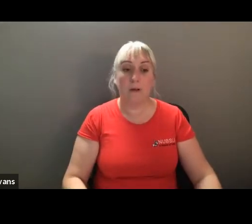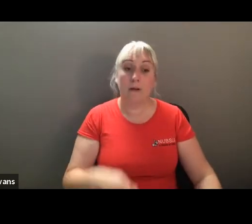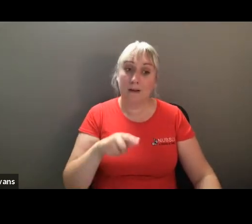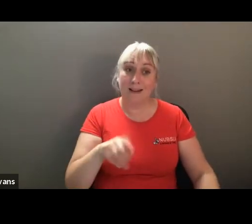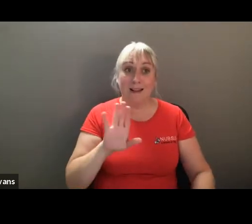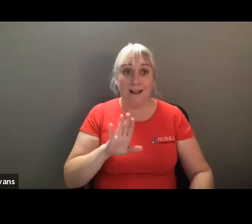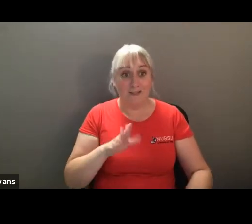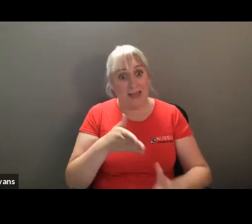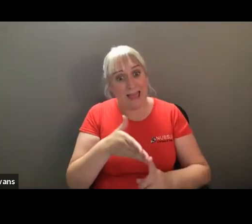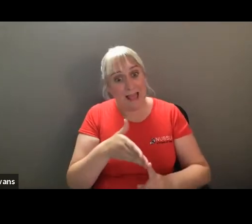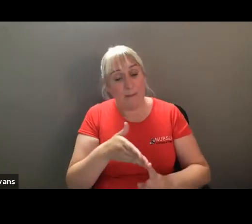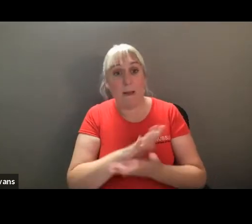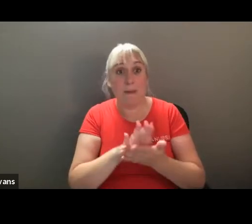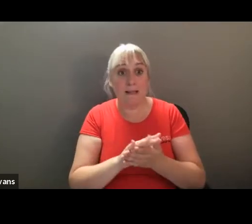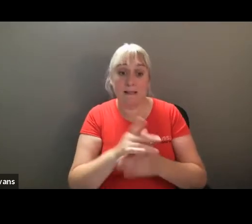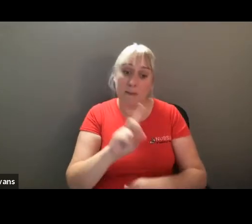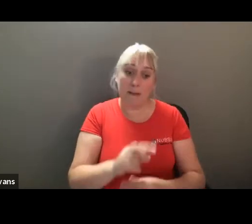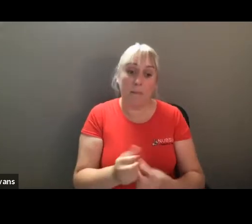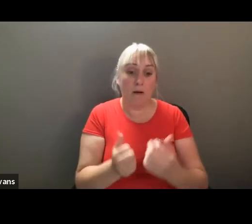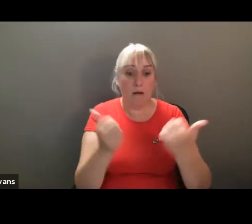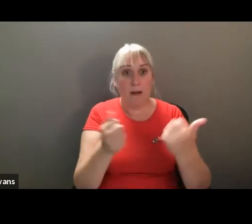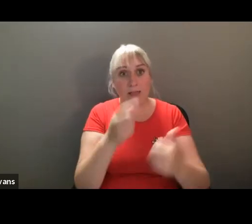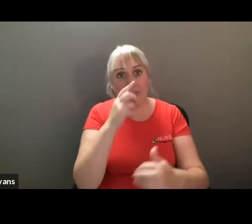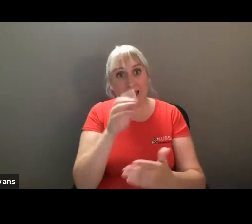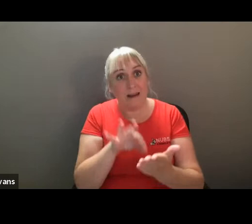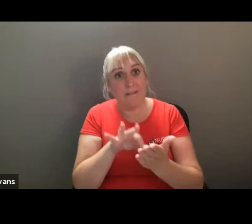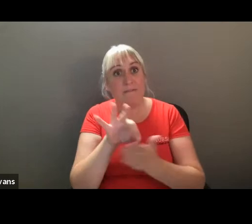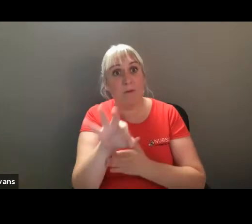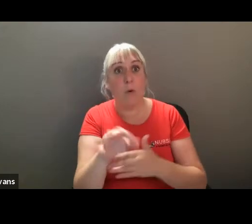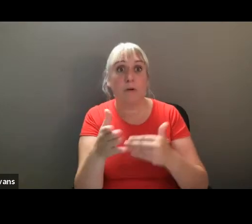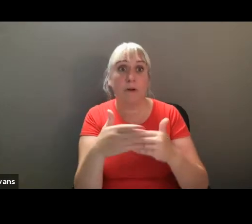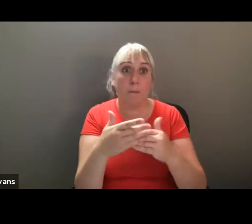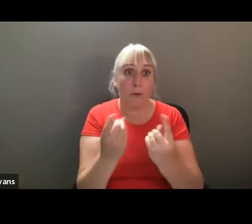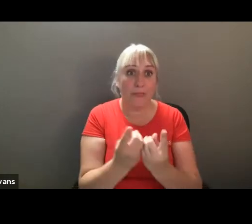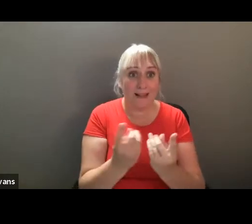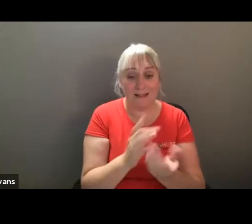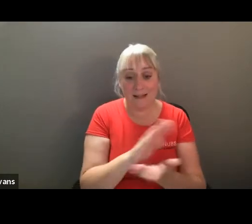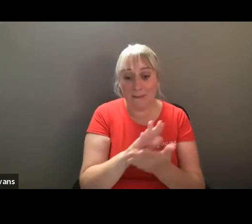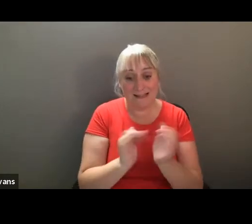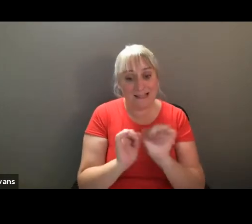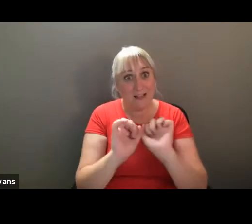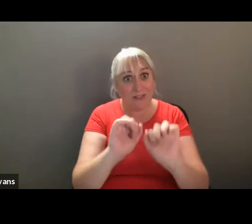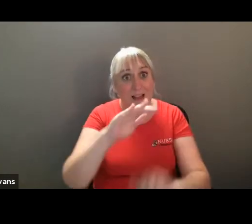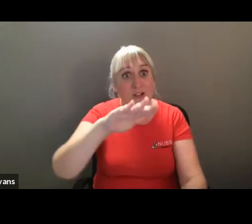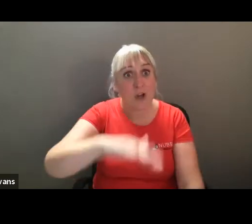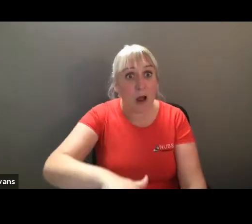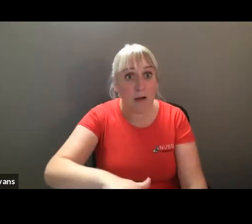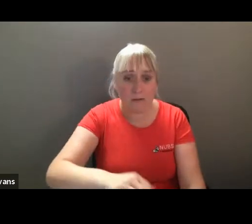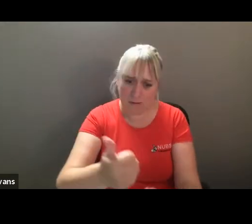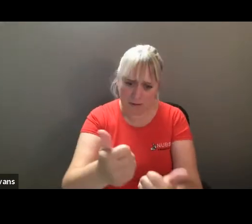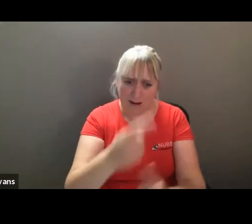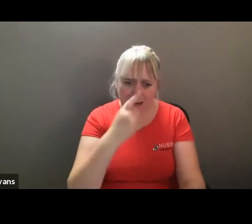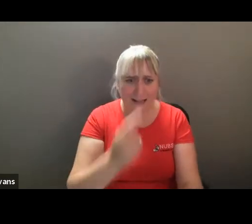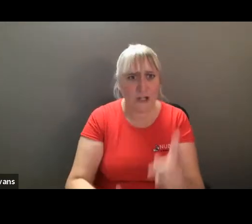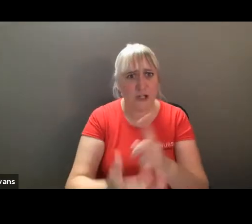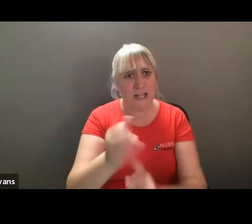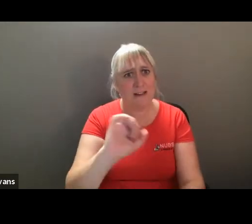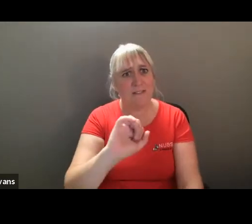allow people to afford some more things to enable their child to realise their own potential. It will